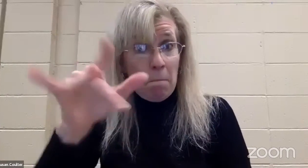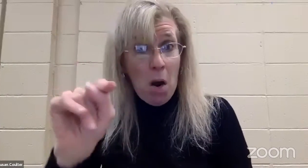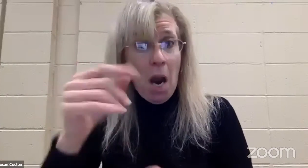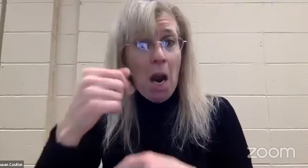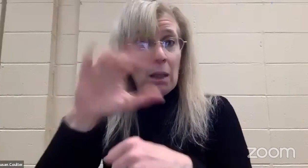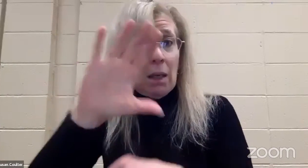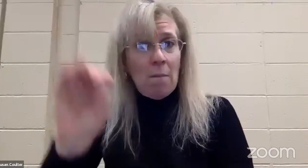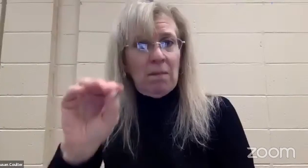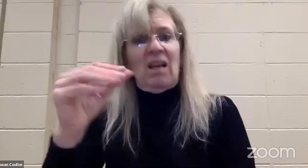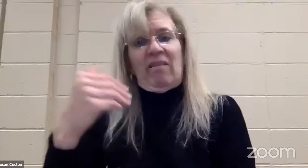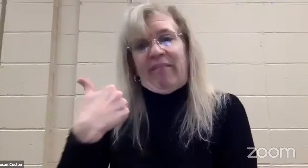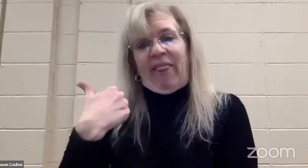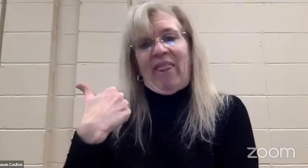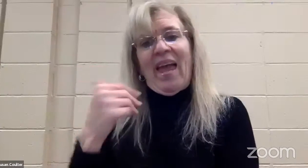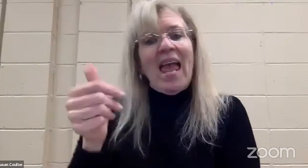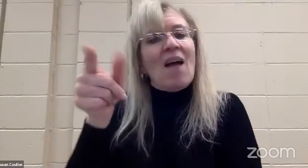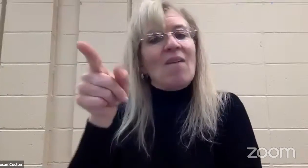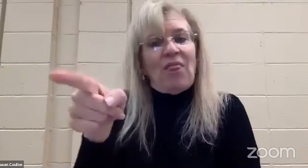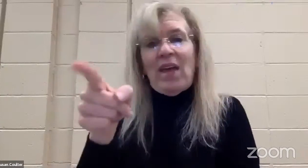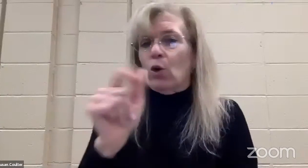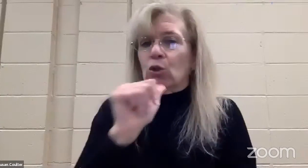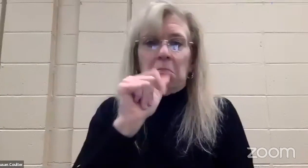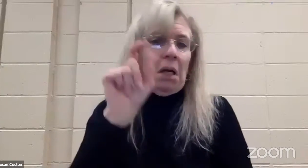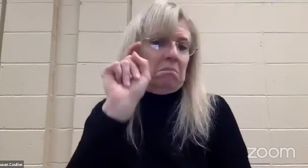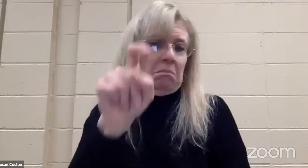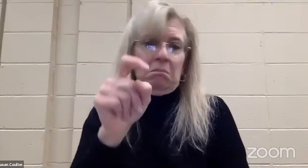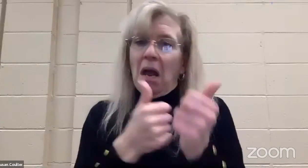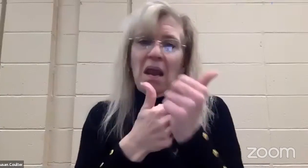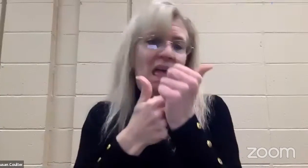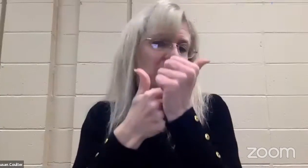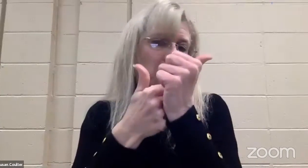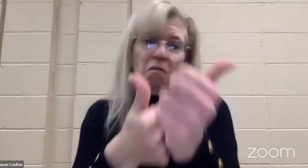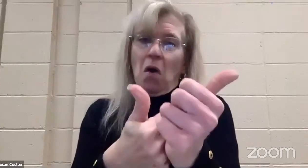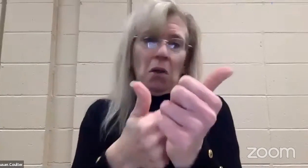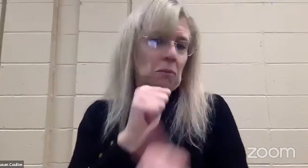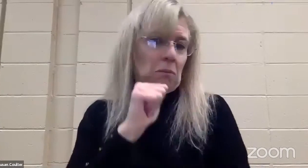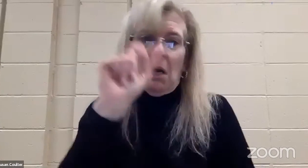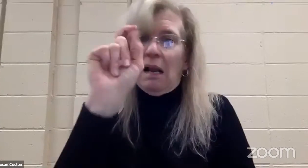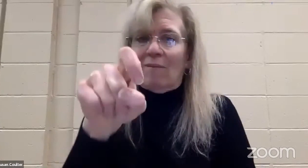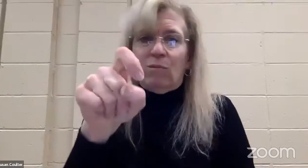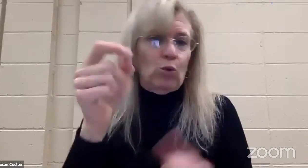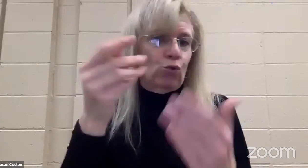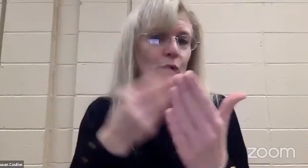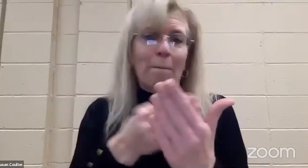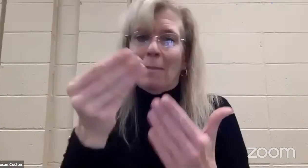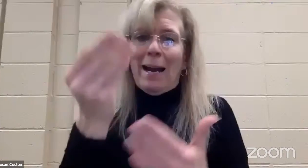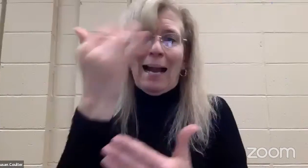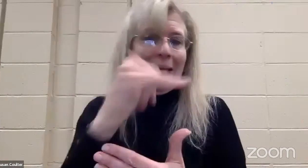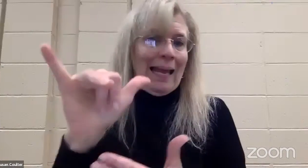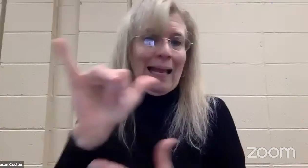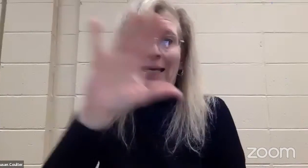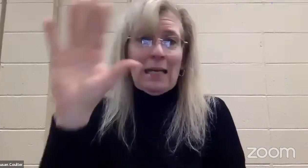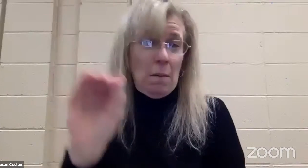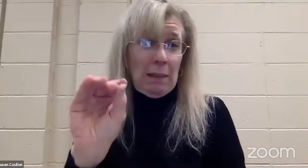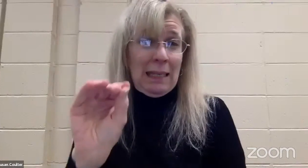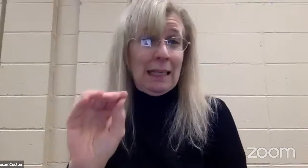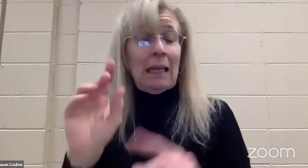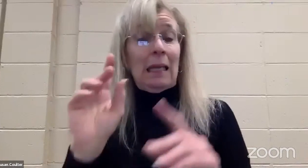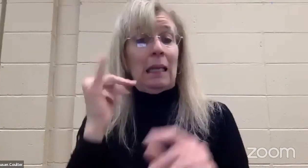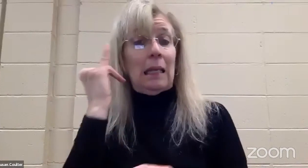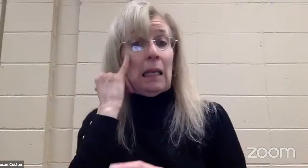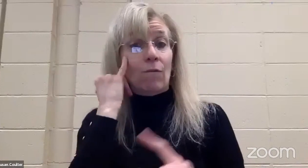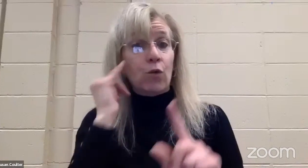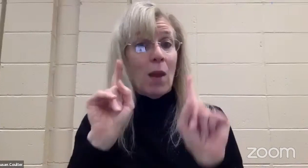Instant Pot companies, they have their stuff that has to follow, that have to, you can buy any